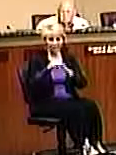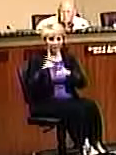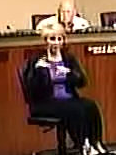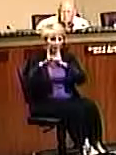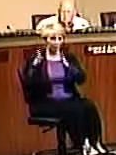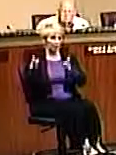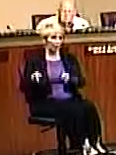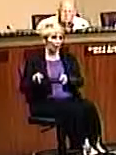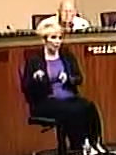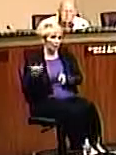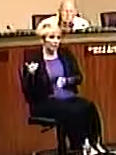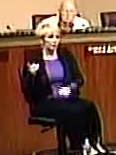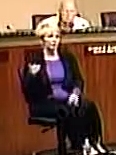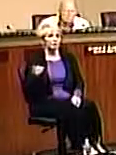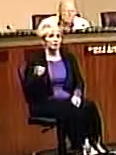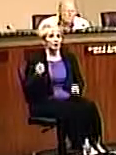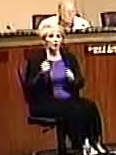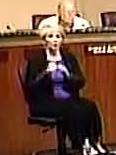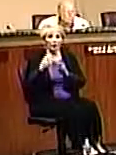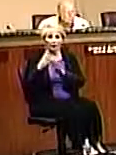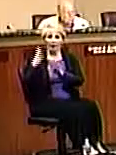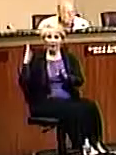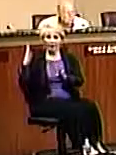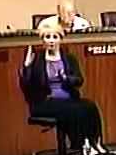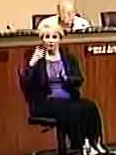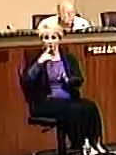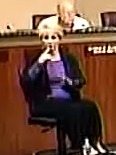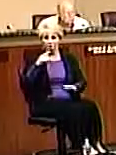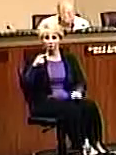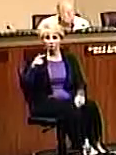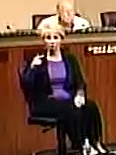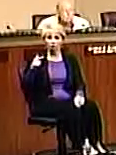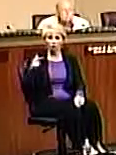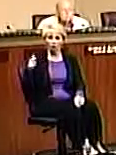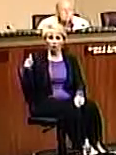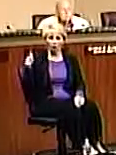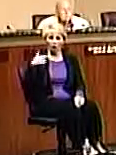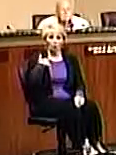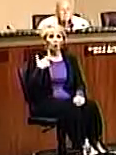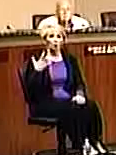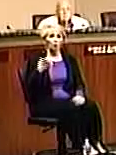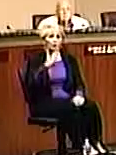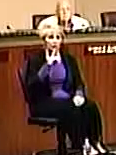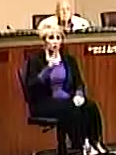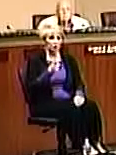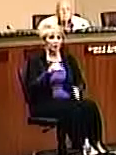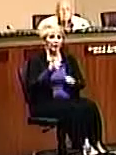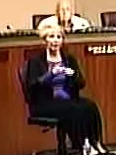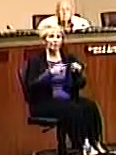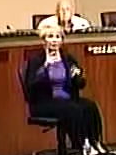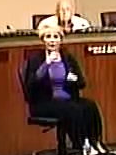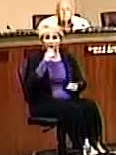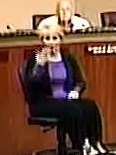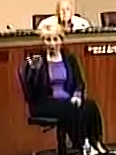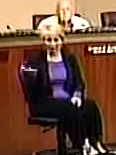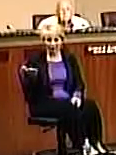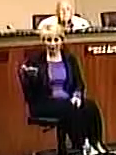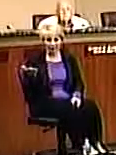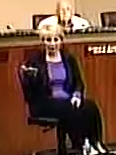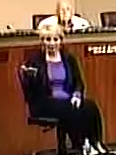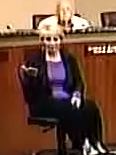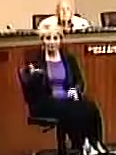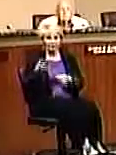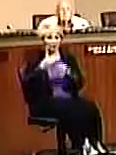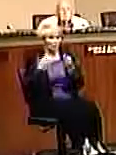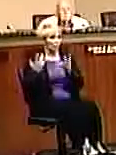podium with a line and actually go around. But I want to be sure everybody's there, and instead